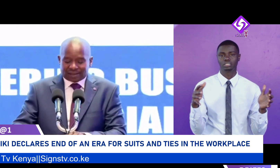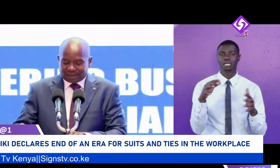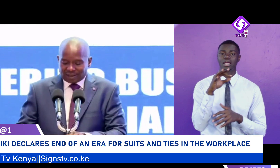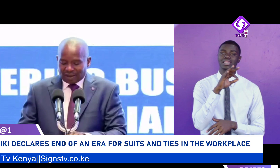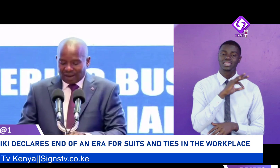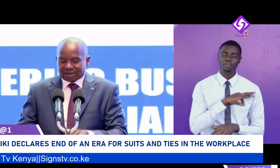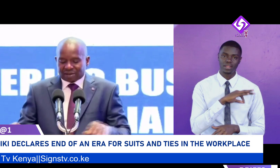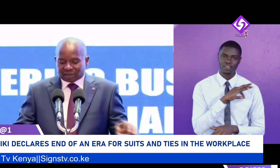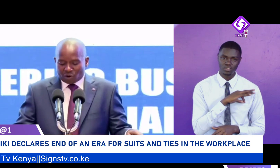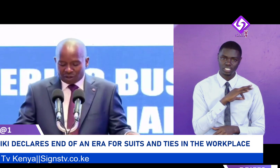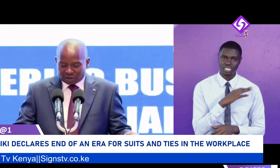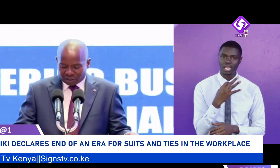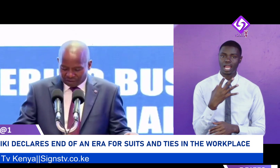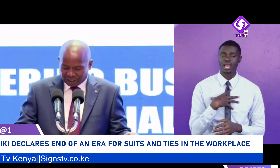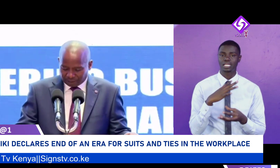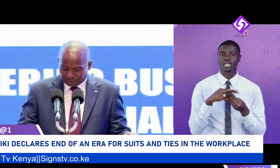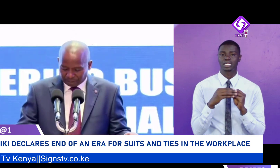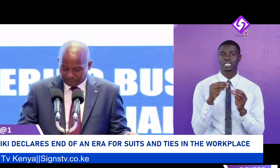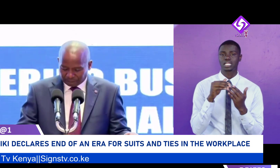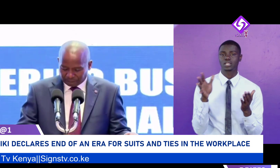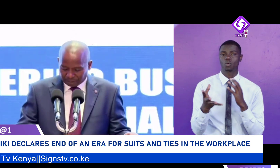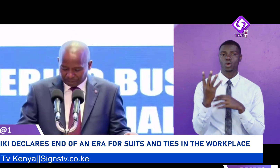beneficiaries and create more inclusivity.